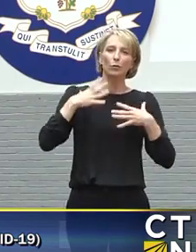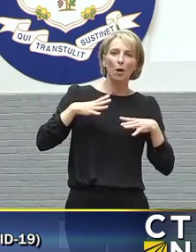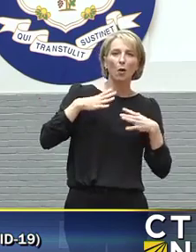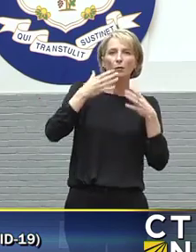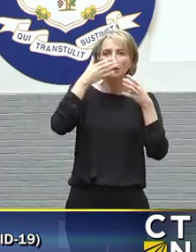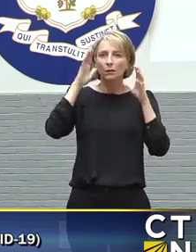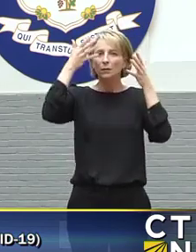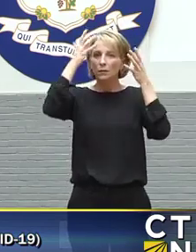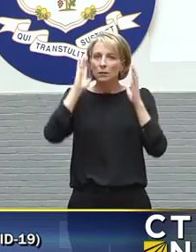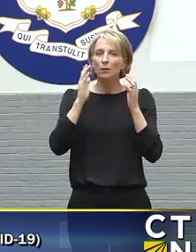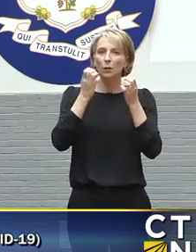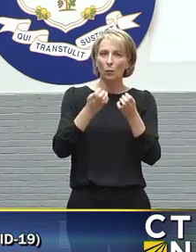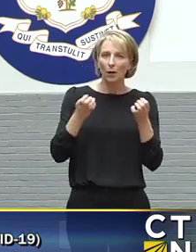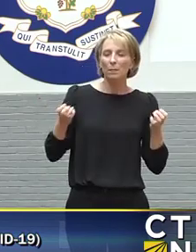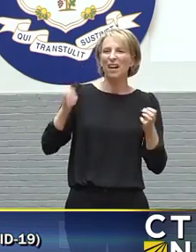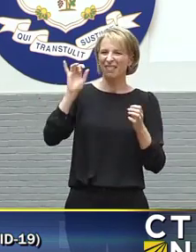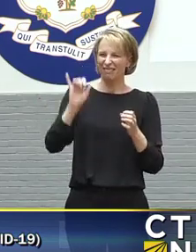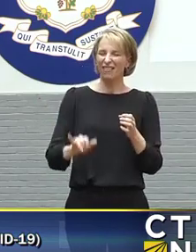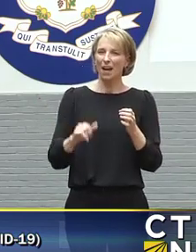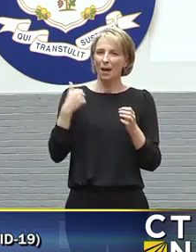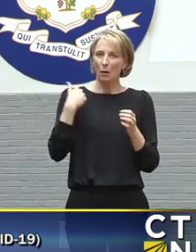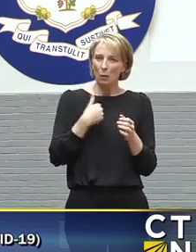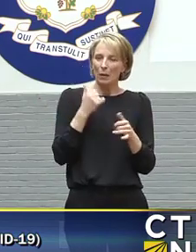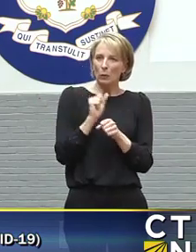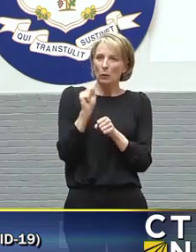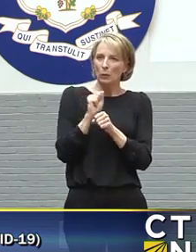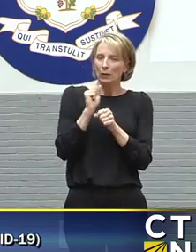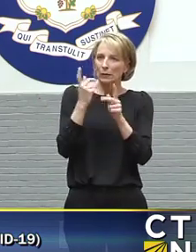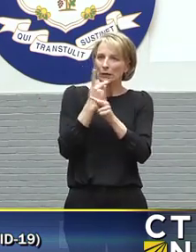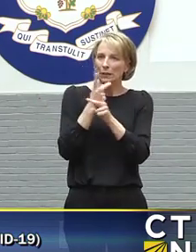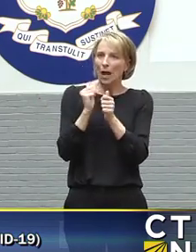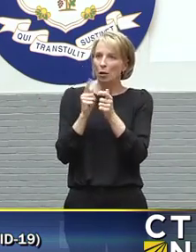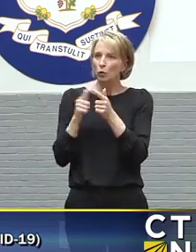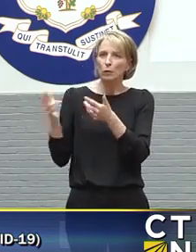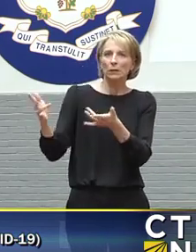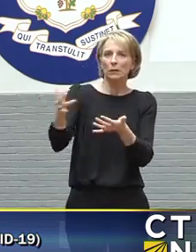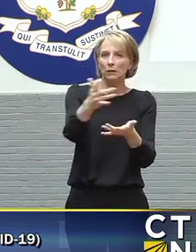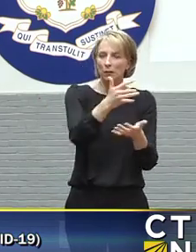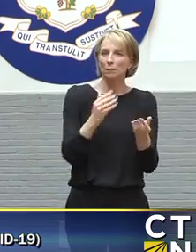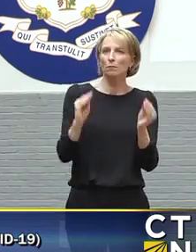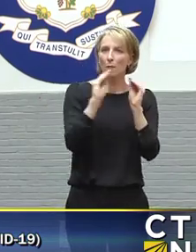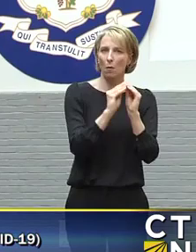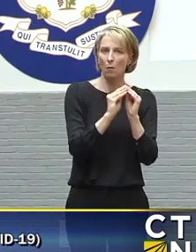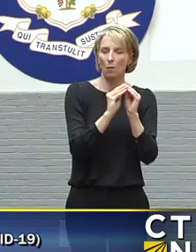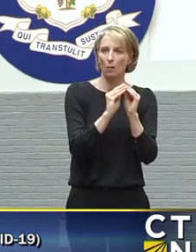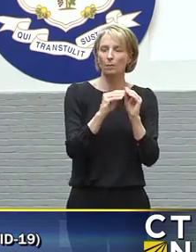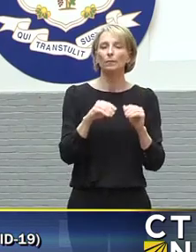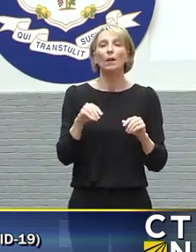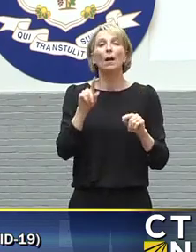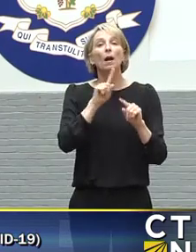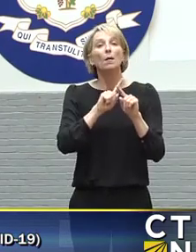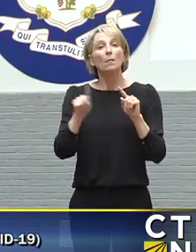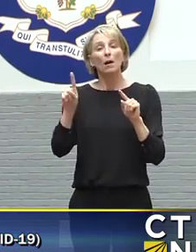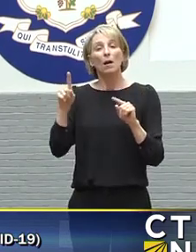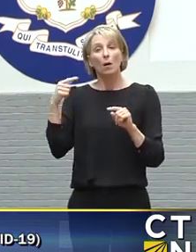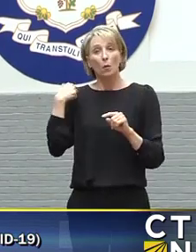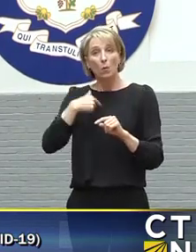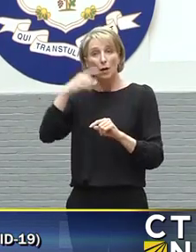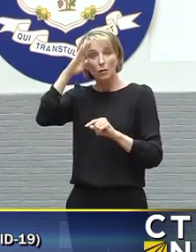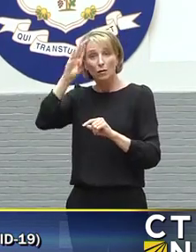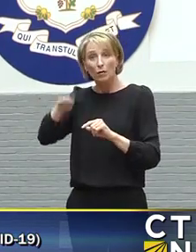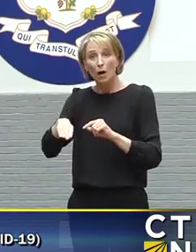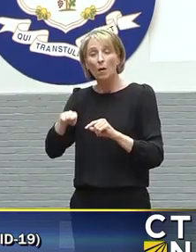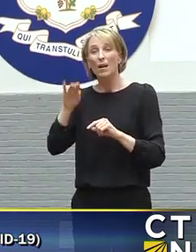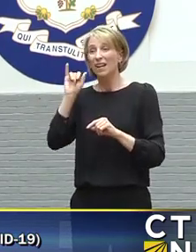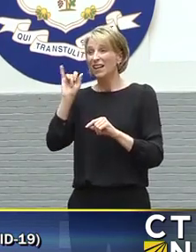to equipment, and when it comes to people that we need to do the work. But we know that if we don't reduce the demand for the health care,